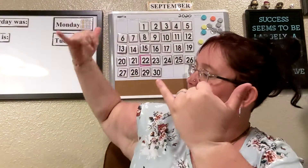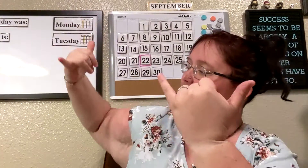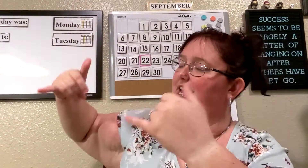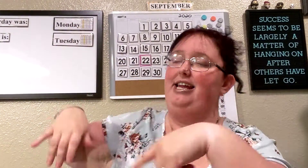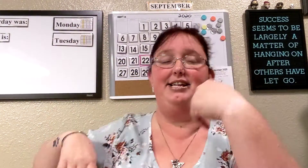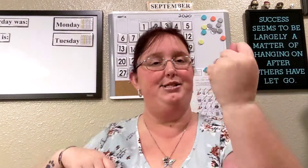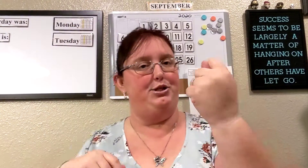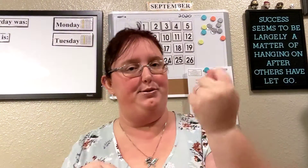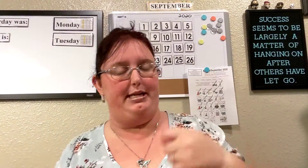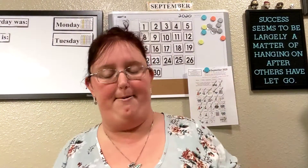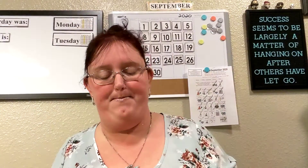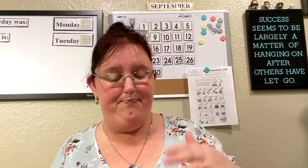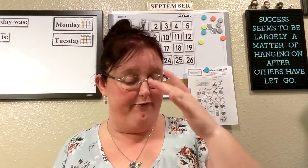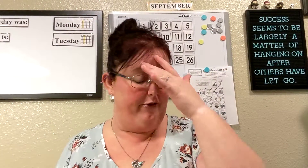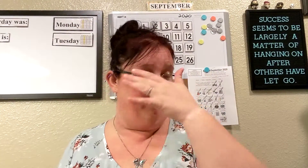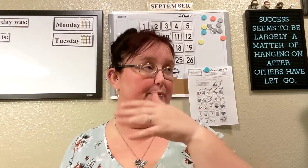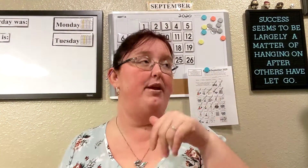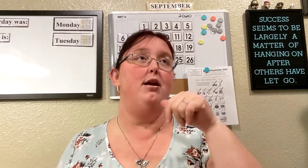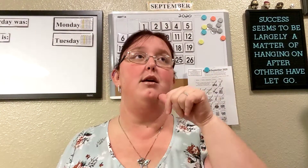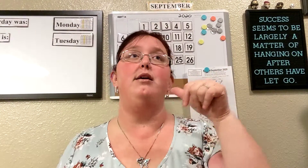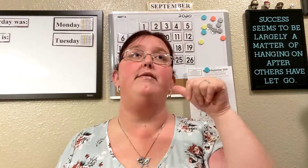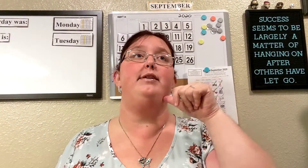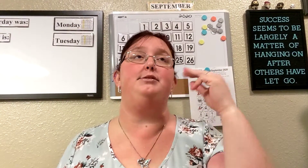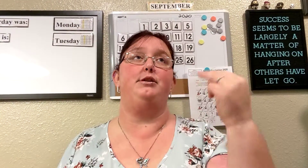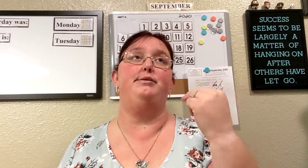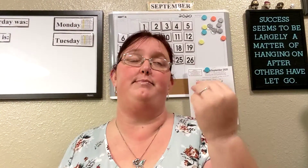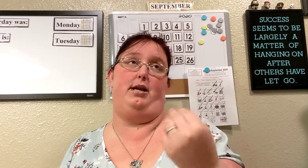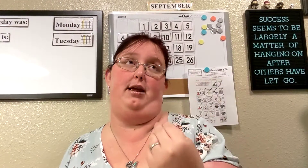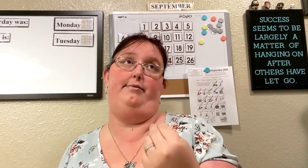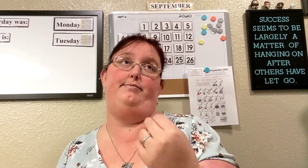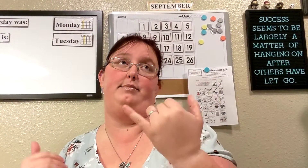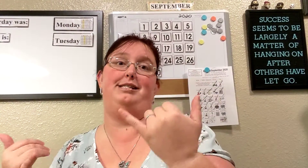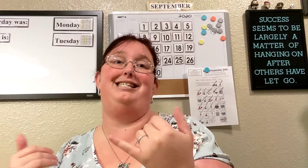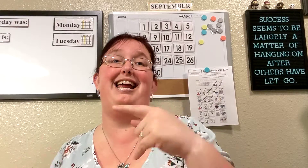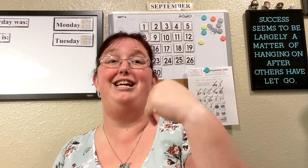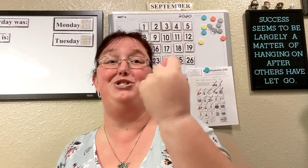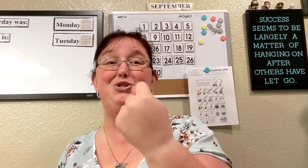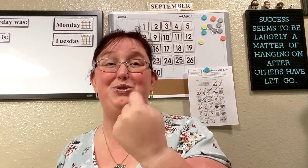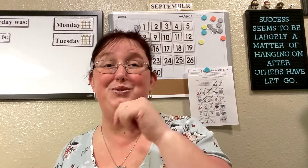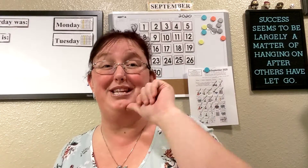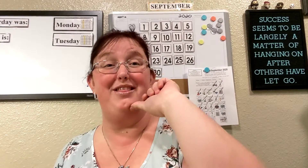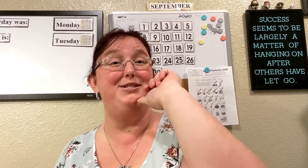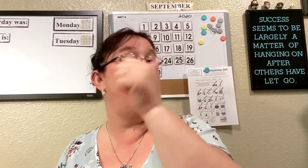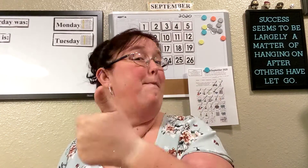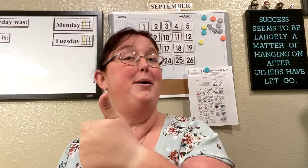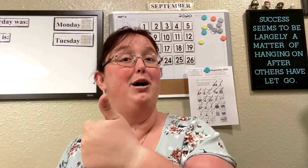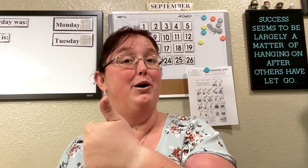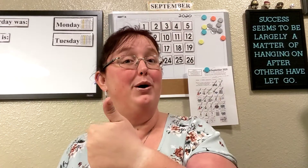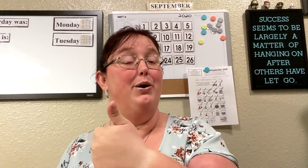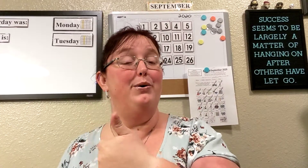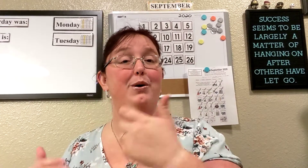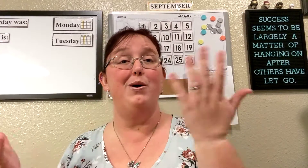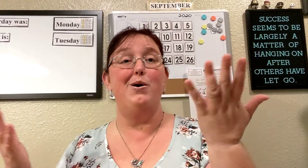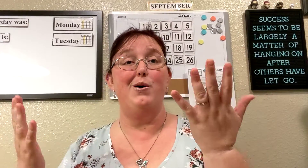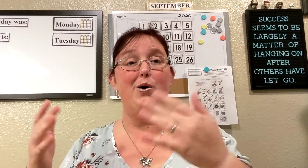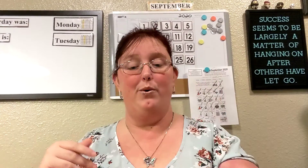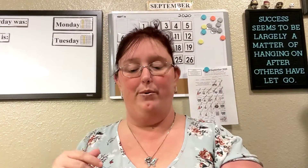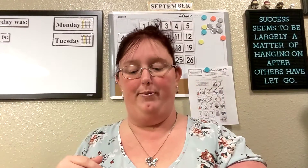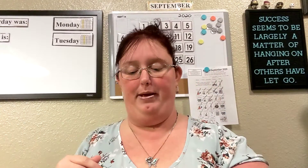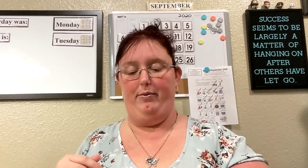Today is Tuesday. So, yesterday was Monday, and today is Tuesday, then tomorrow will be